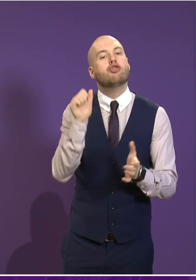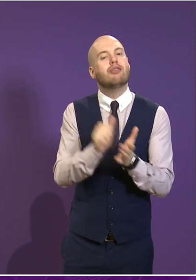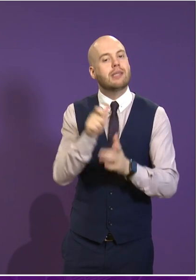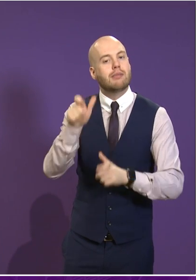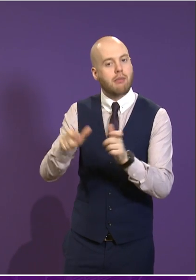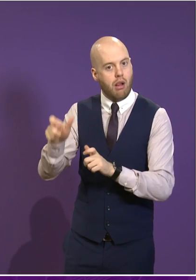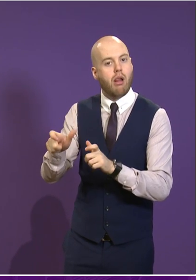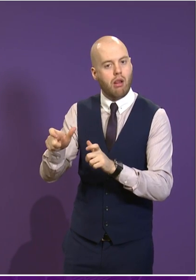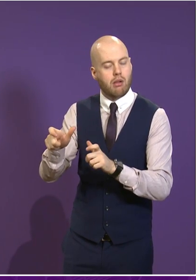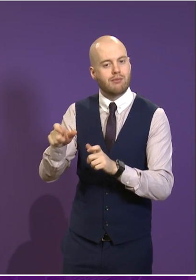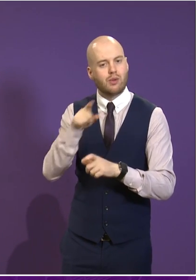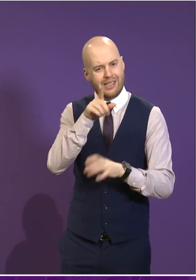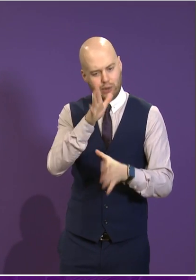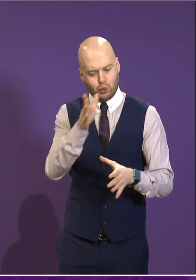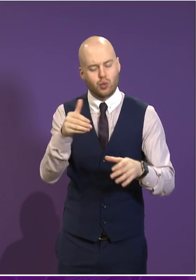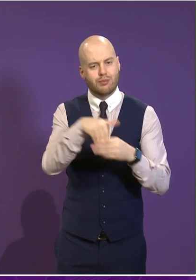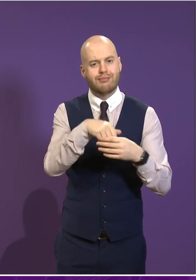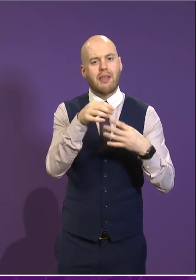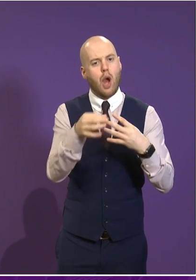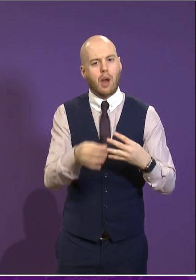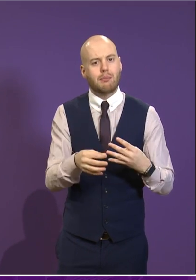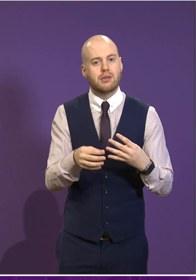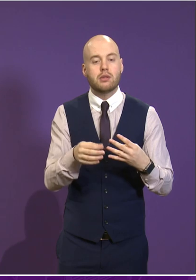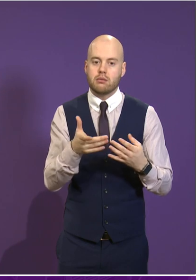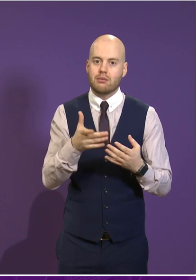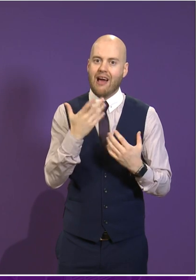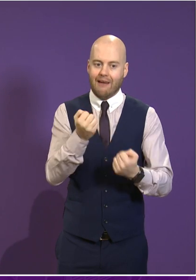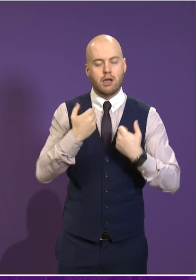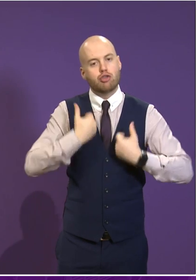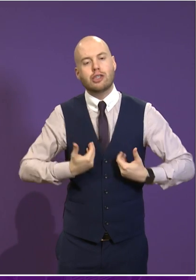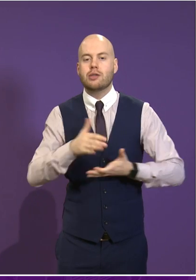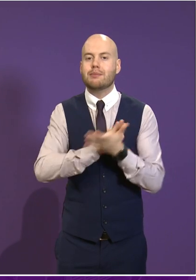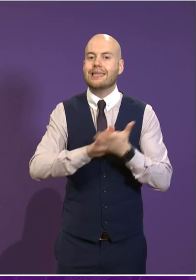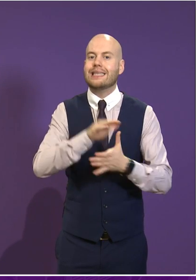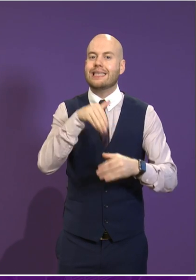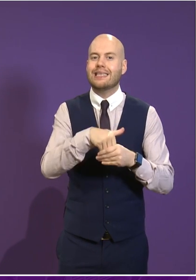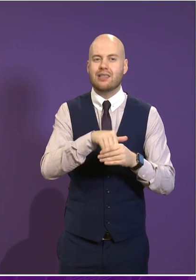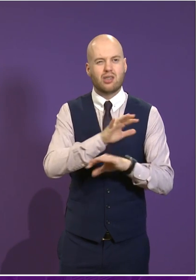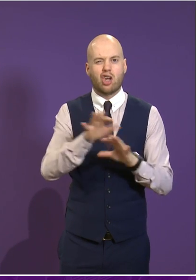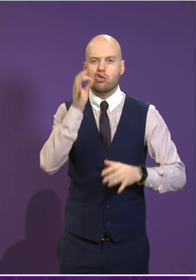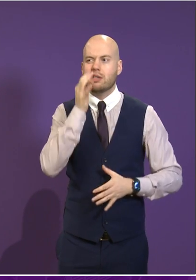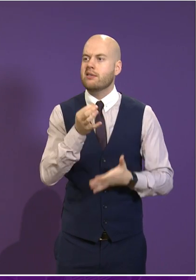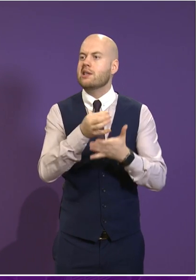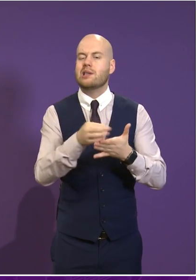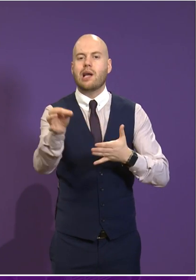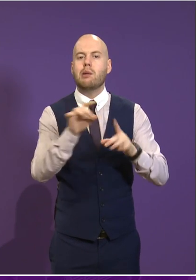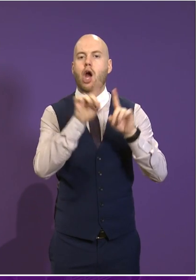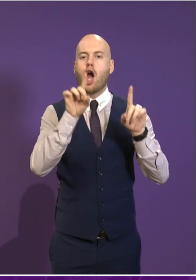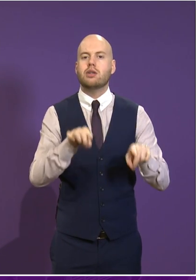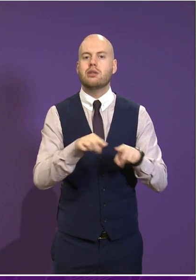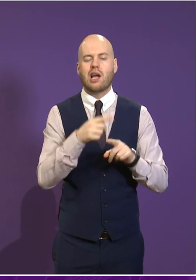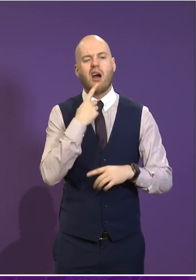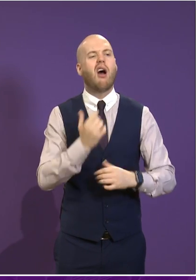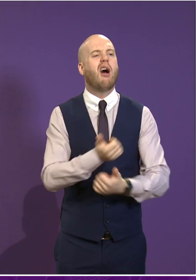the outcome agreements in a way that's meaningful and doesn't lead to just loads of numbers about people who've been on training, but not necessarily looking at what outcome